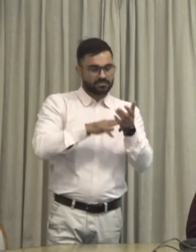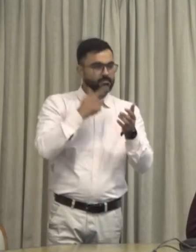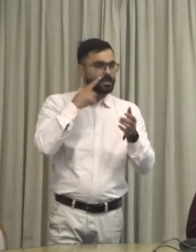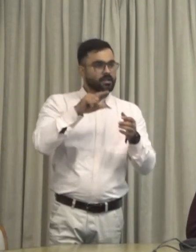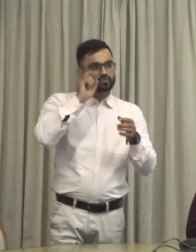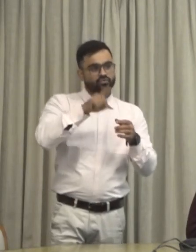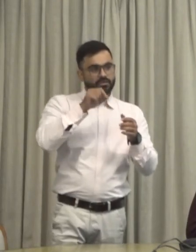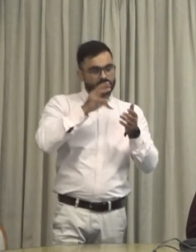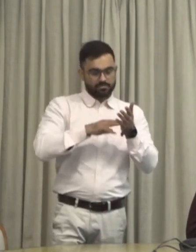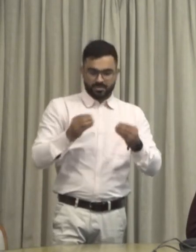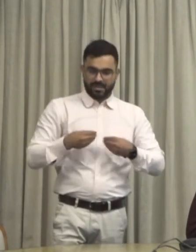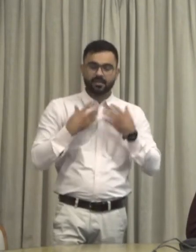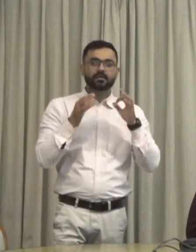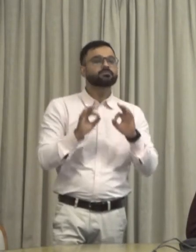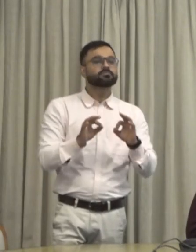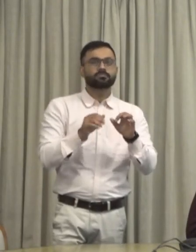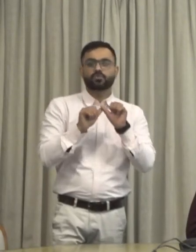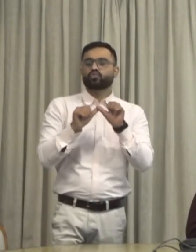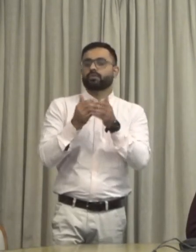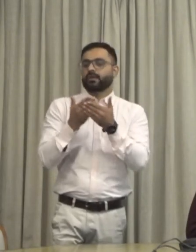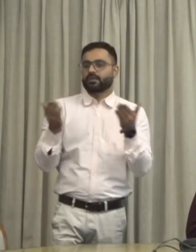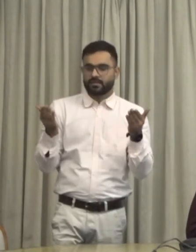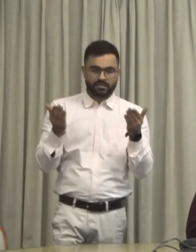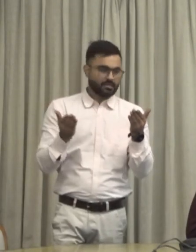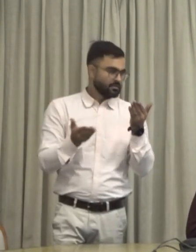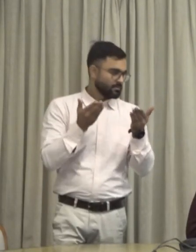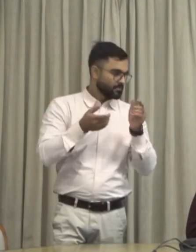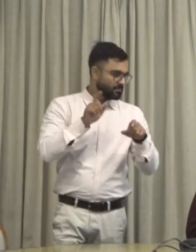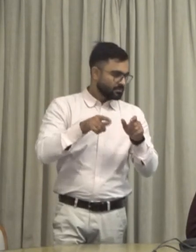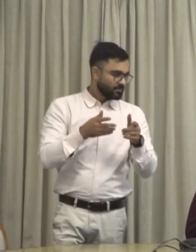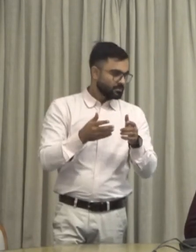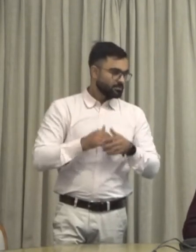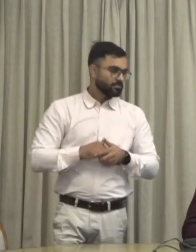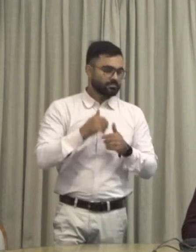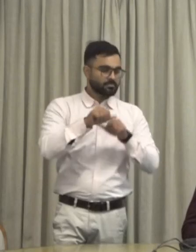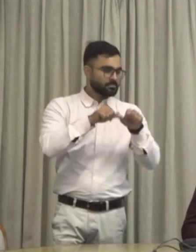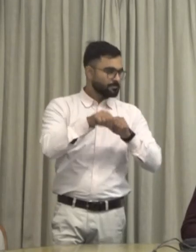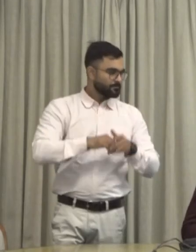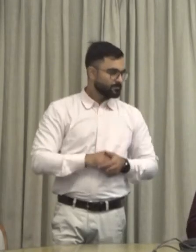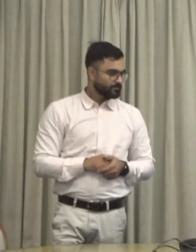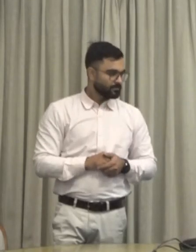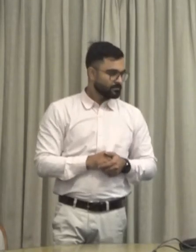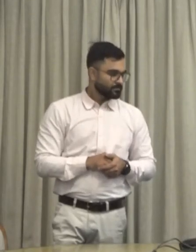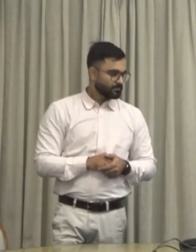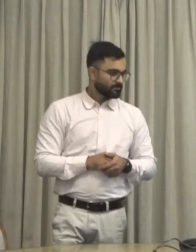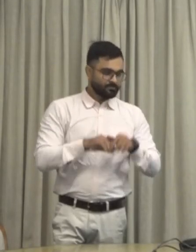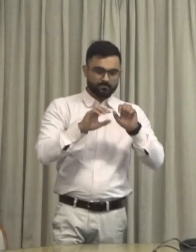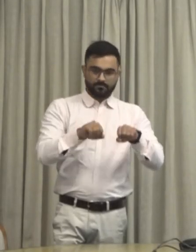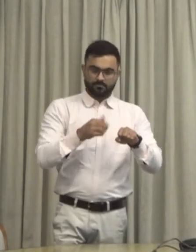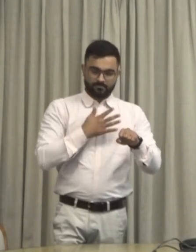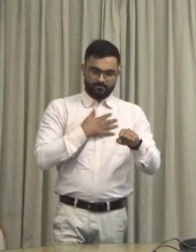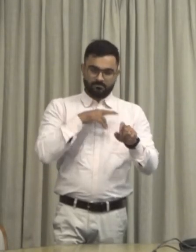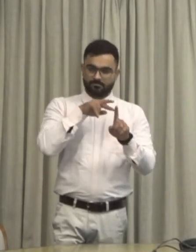advancecareplanindia@gmail.com. We'd be very happy to answer any questions that you might have about this process. From